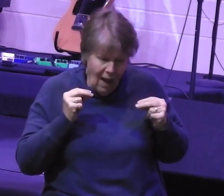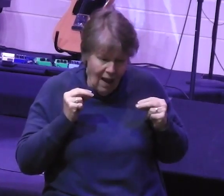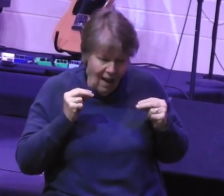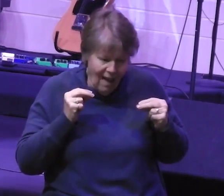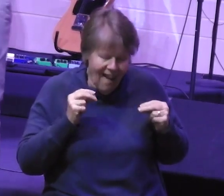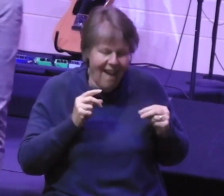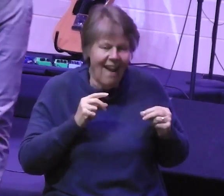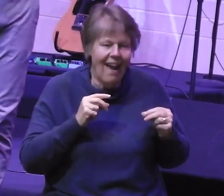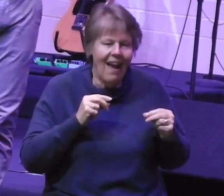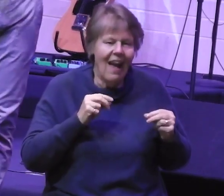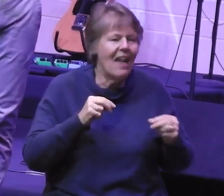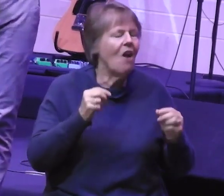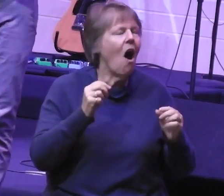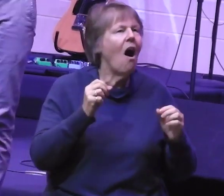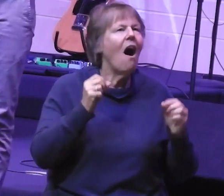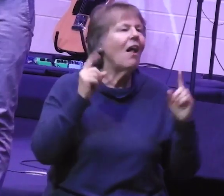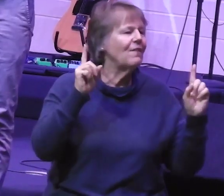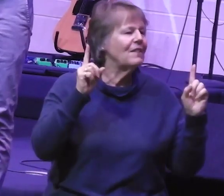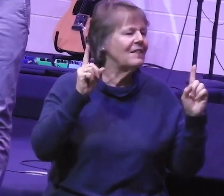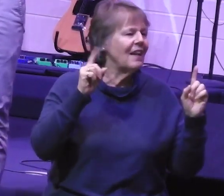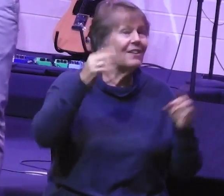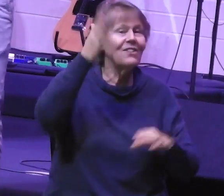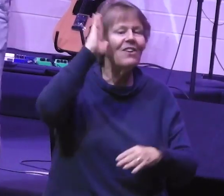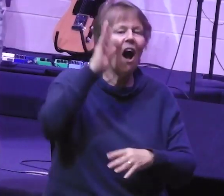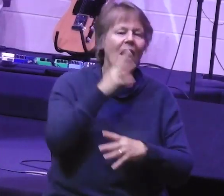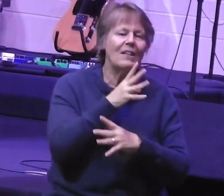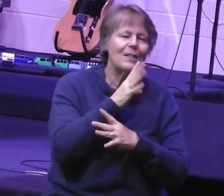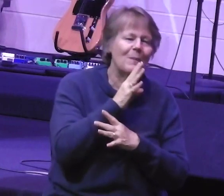And suddenly, God speaks again.